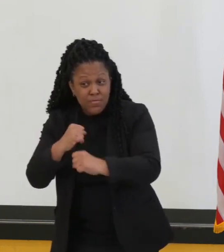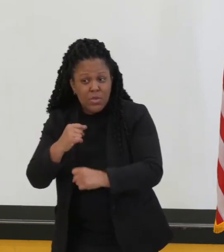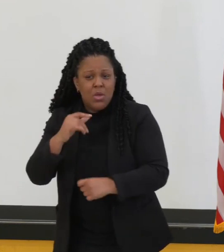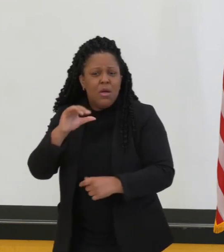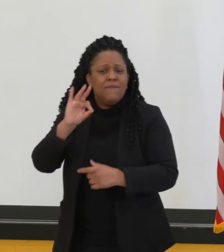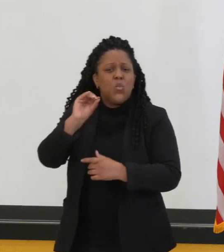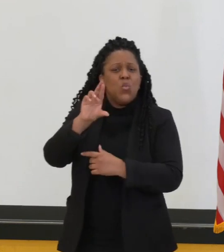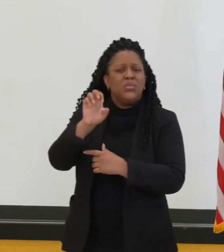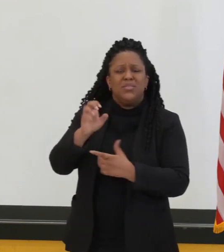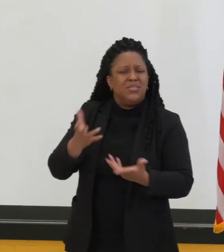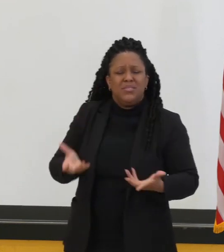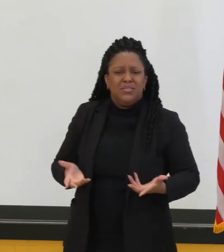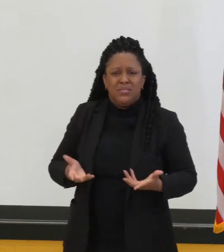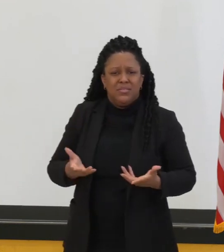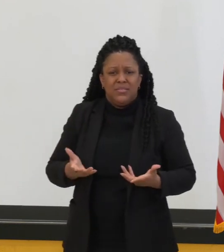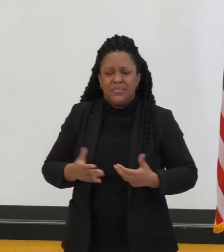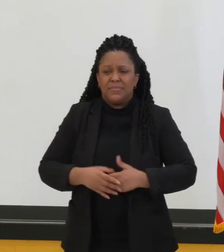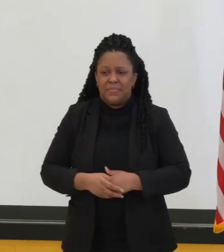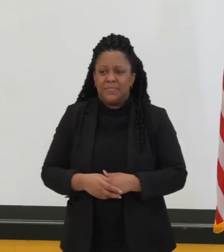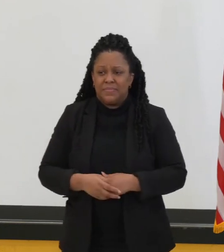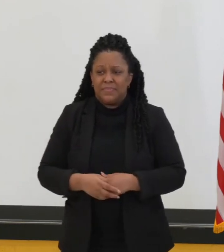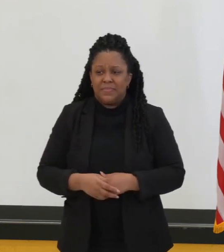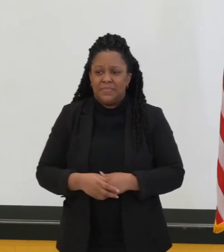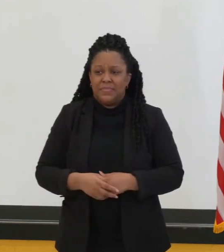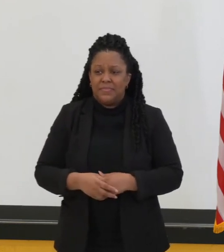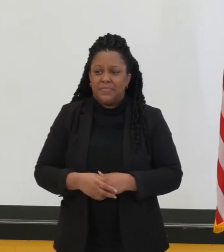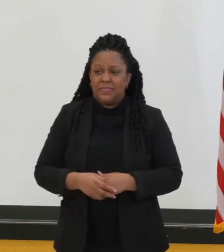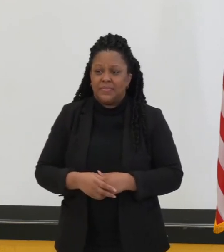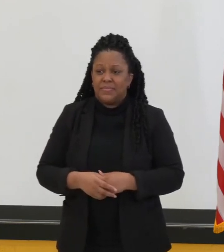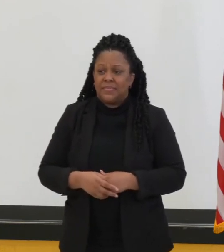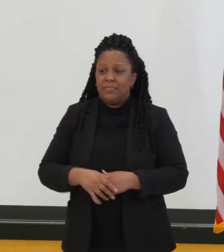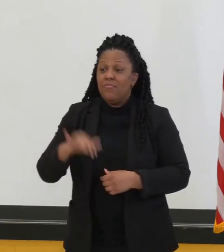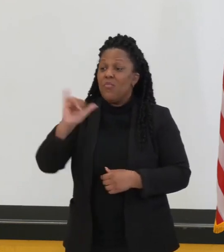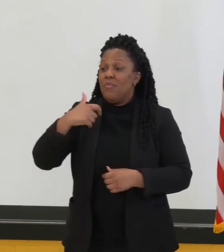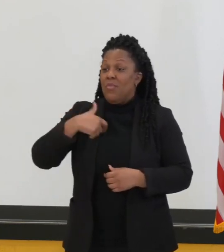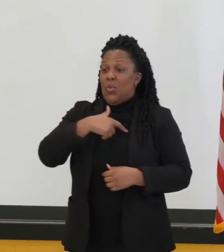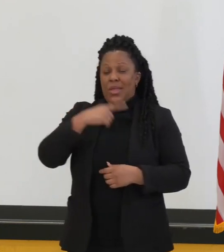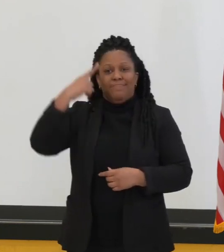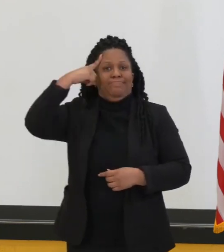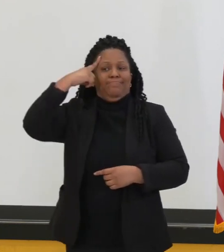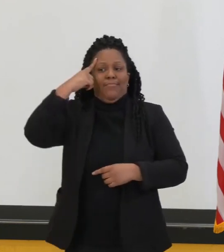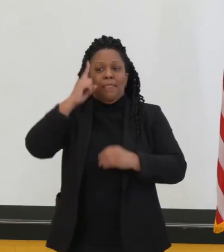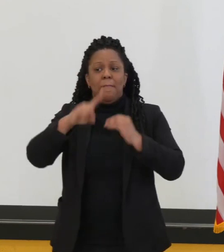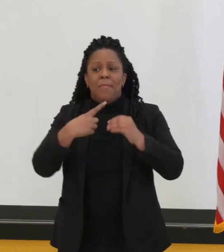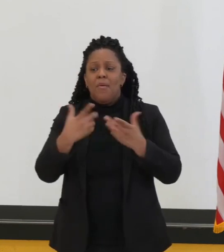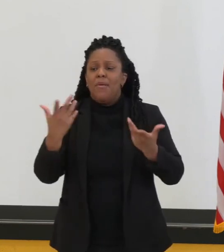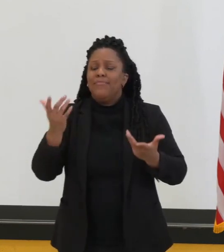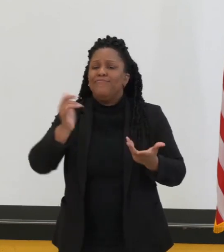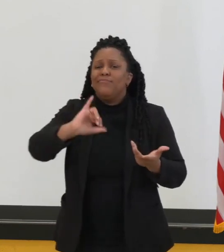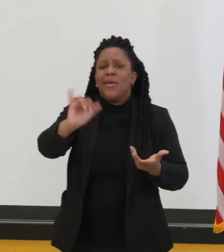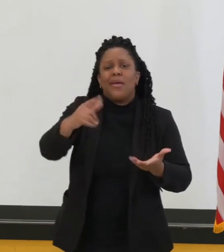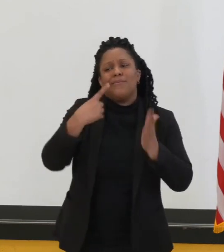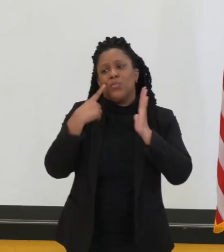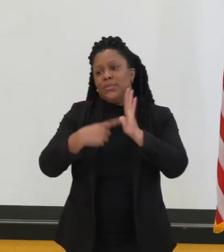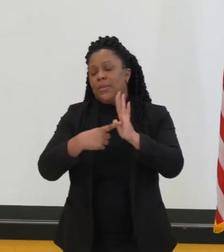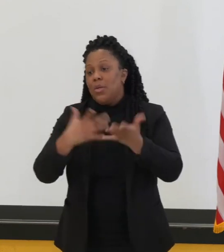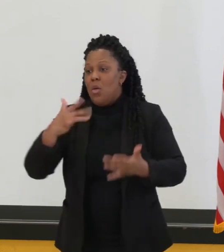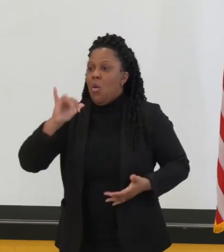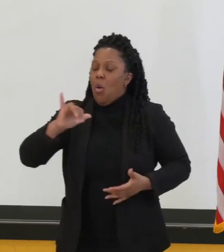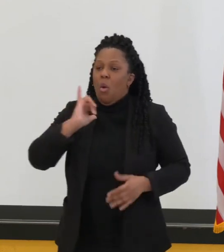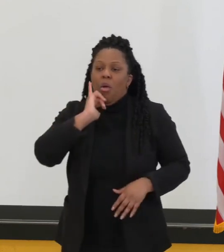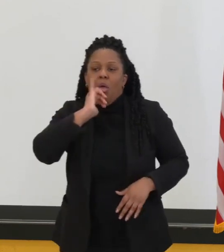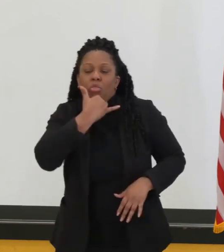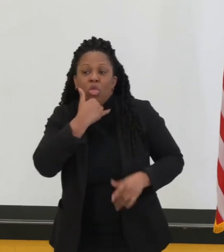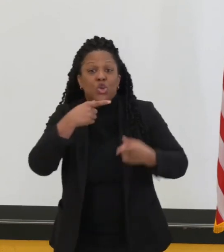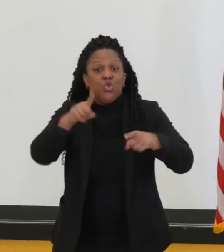interchange the two, even in the euphemism of the fog of war, simply can't happen. So those are things that need to be discussed.